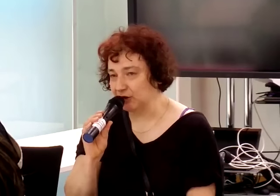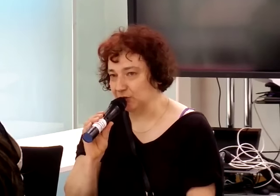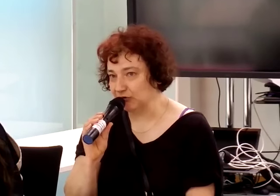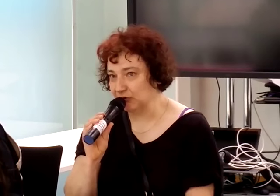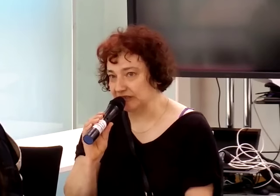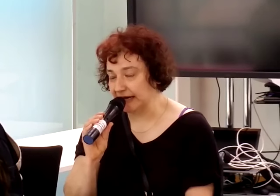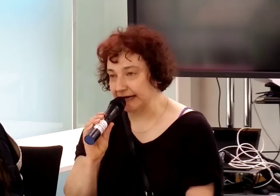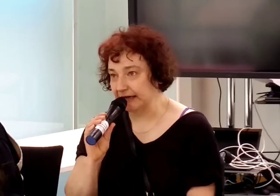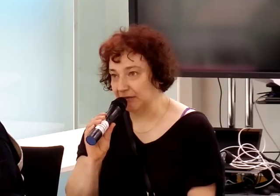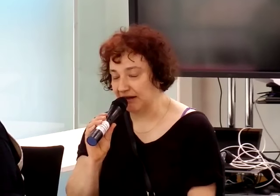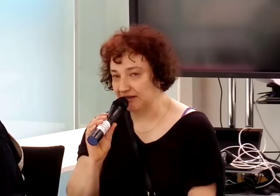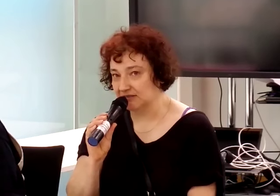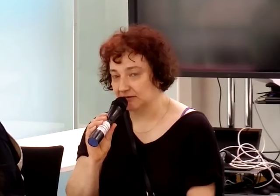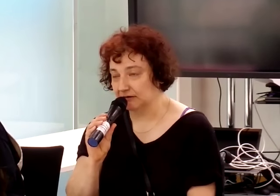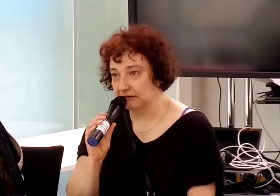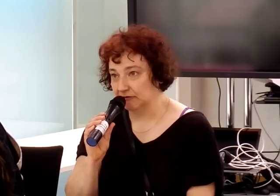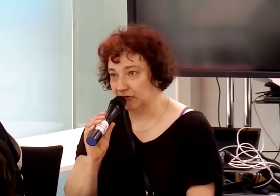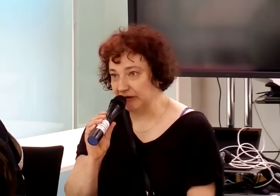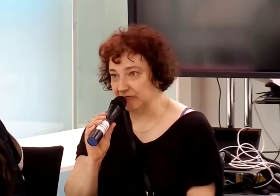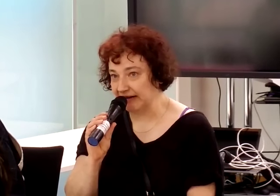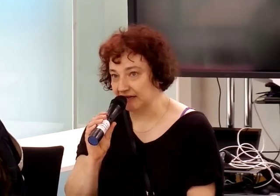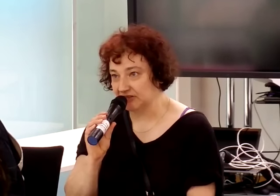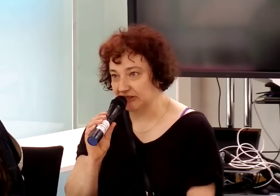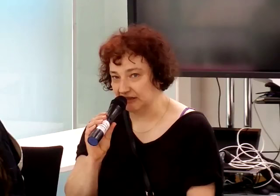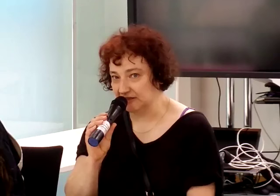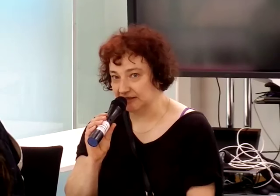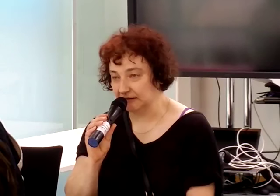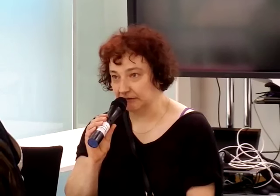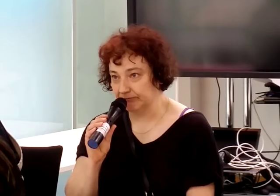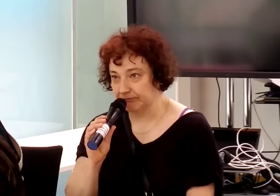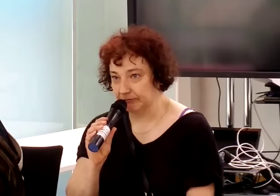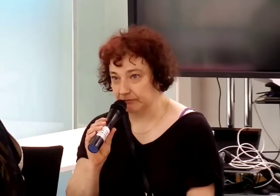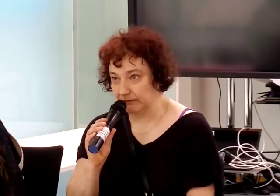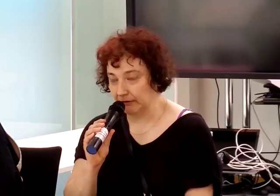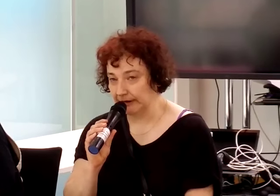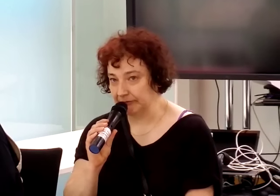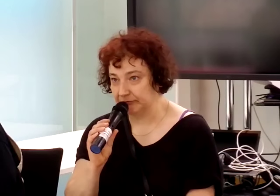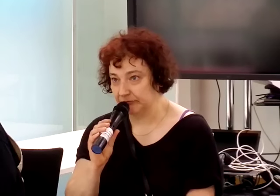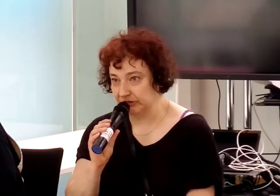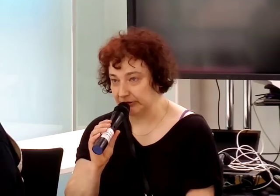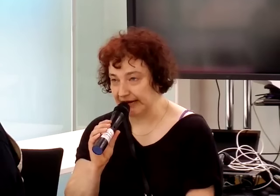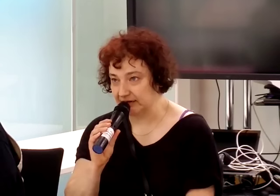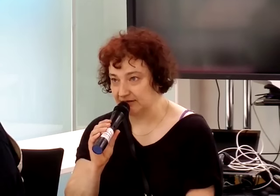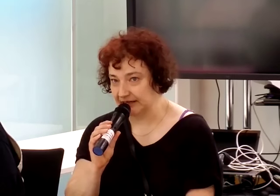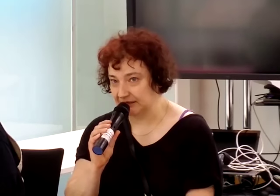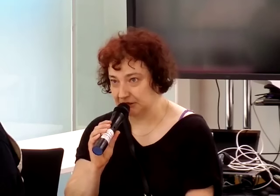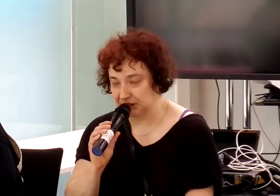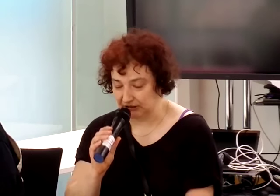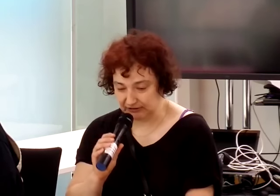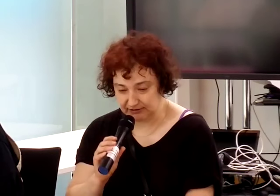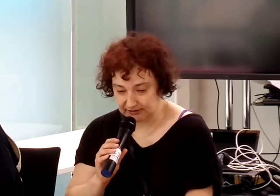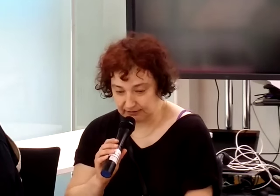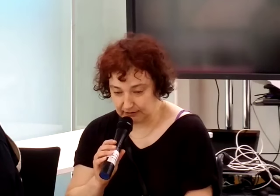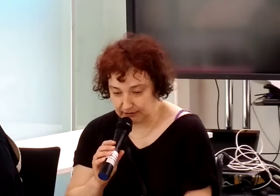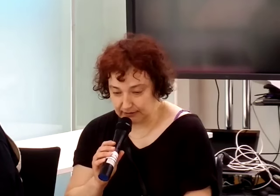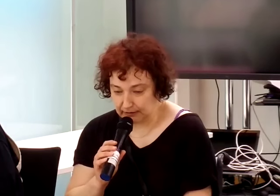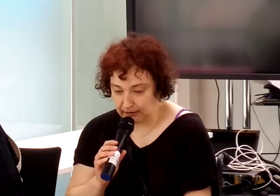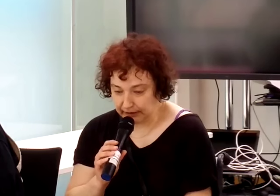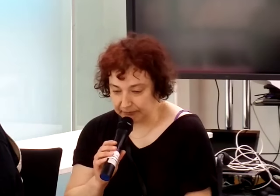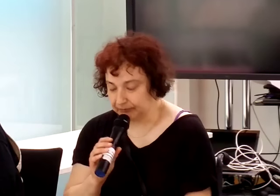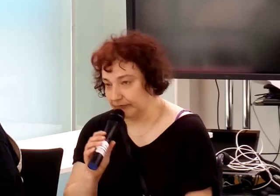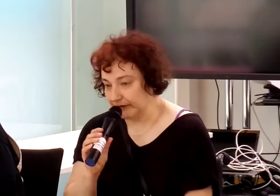was the guy who brought Ali Abbas from Iraq to London to get a second